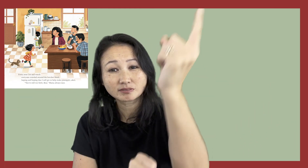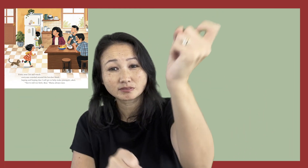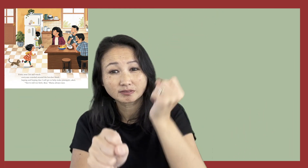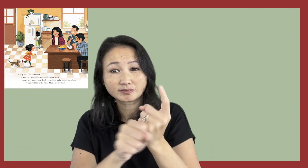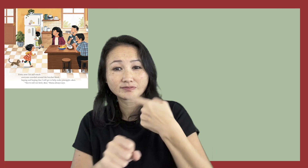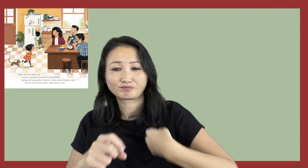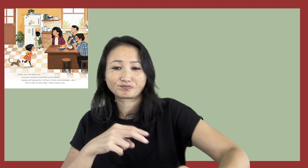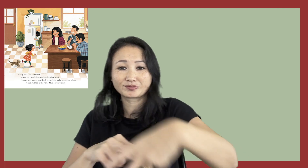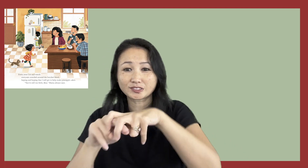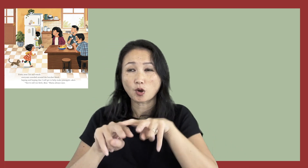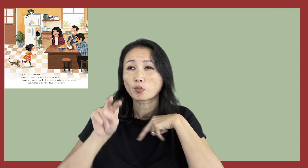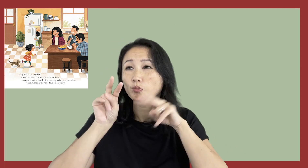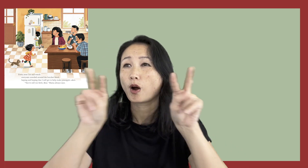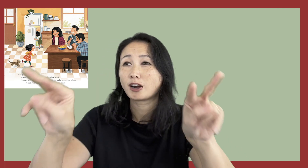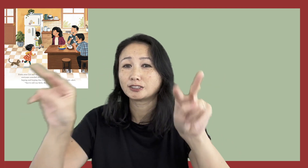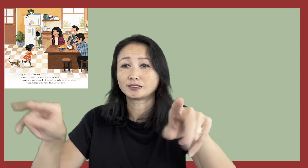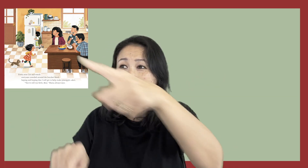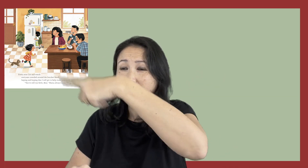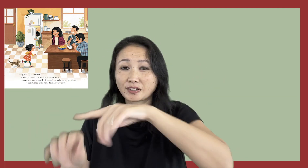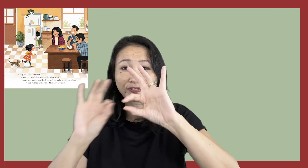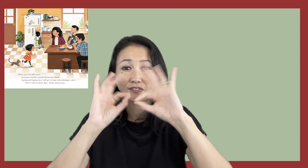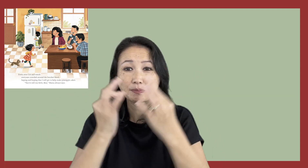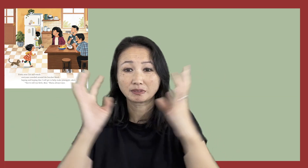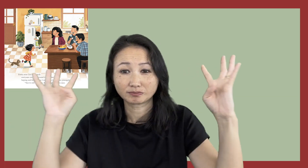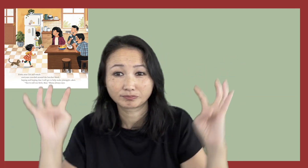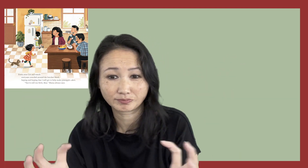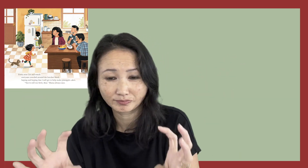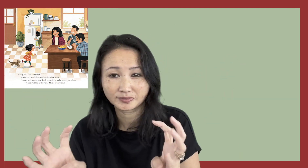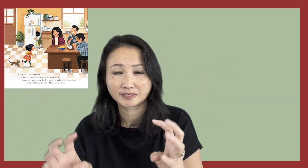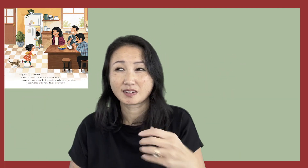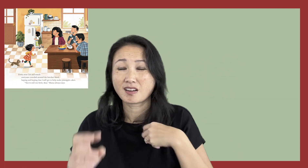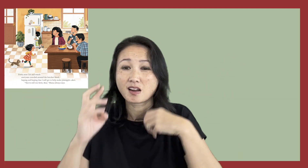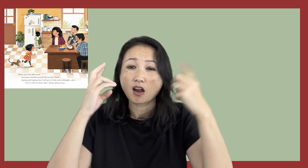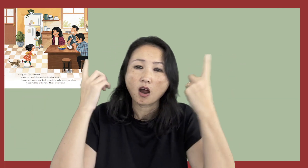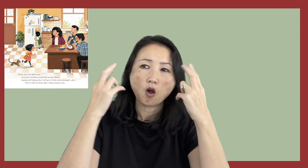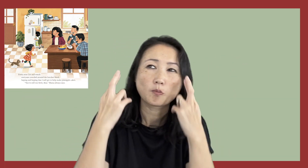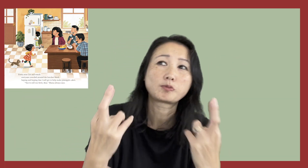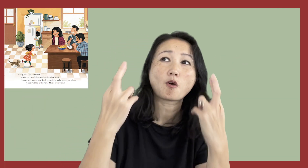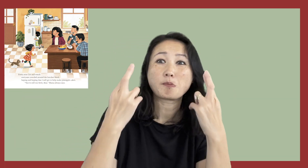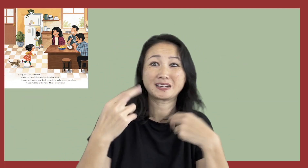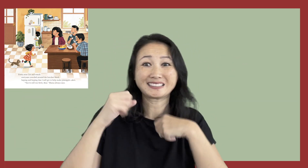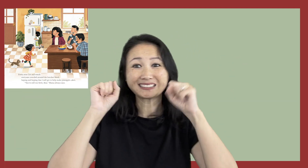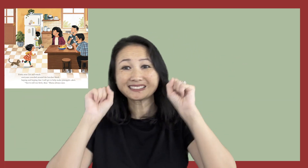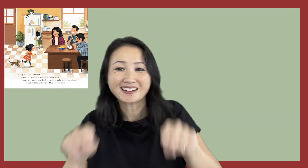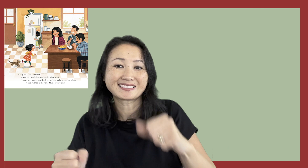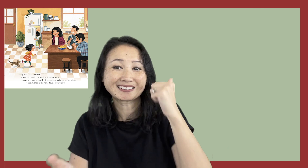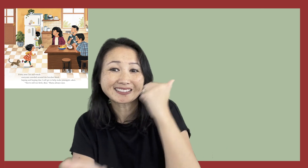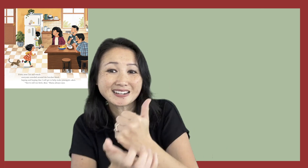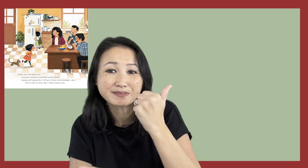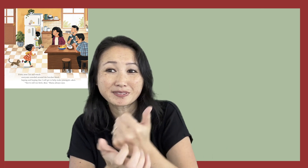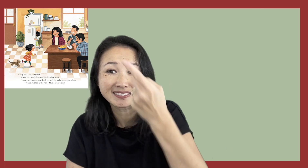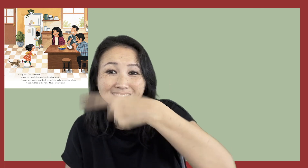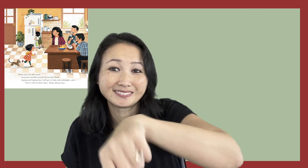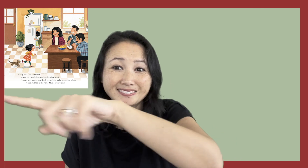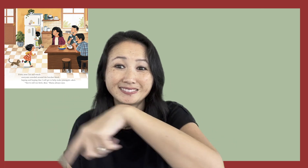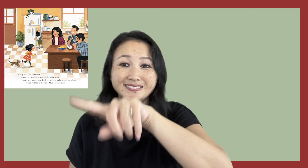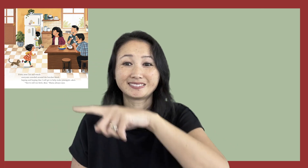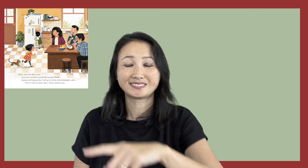block, hoping and hoping that I will get to help make pineapple cakes.